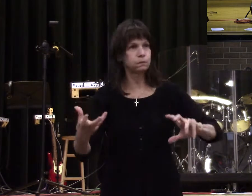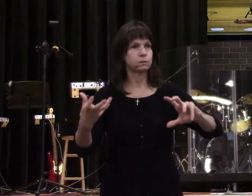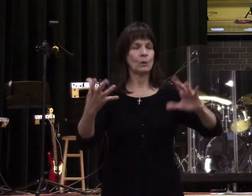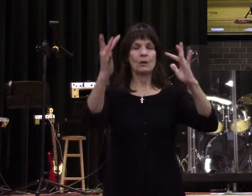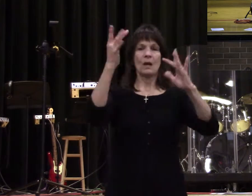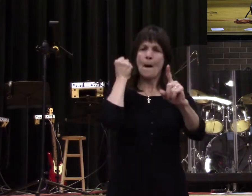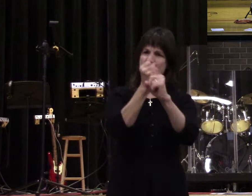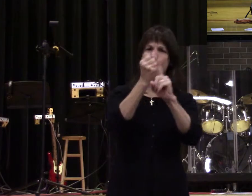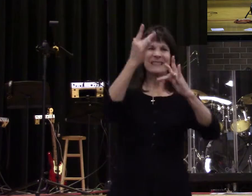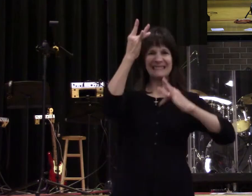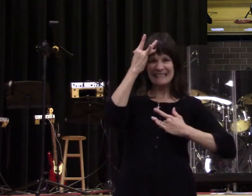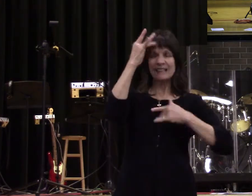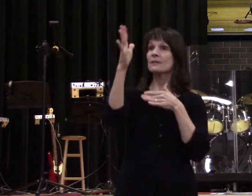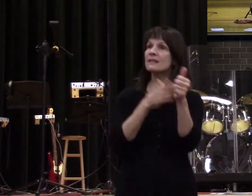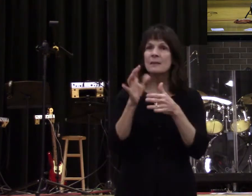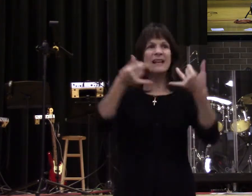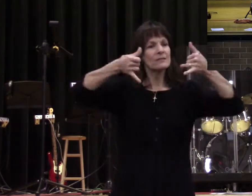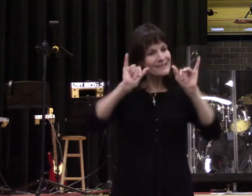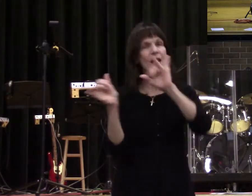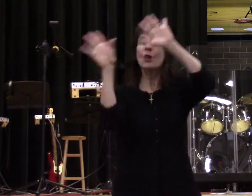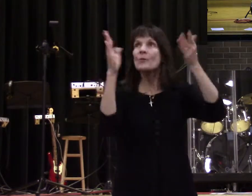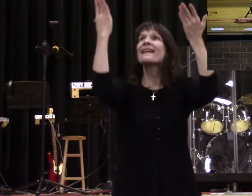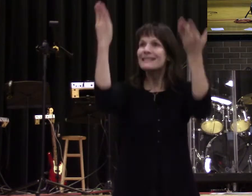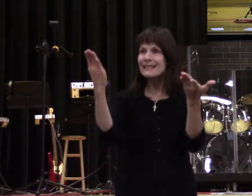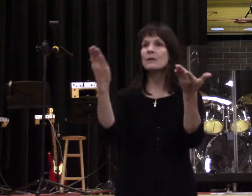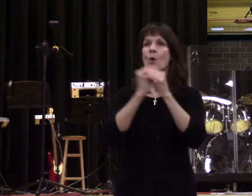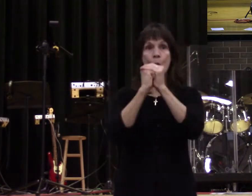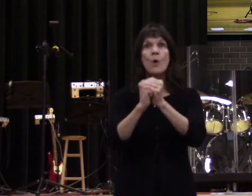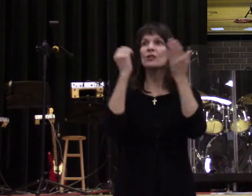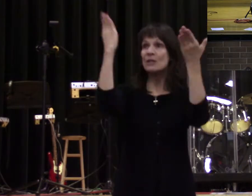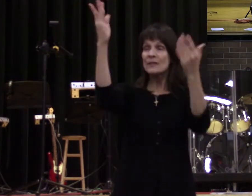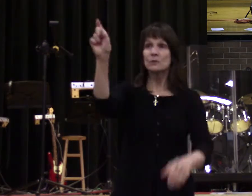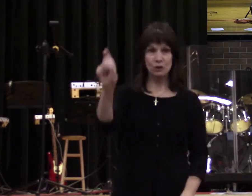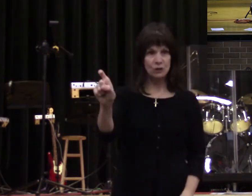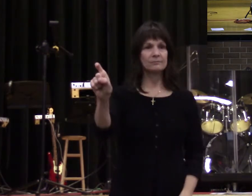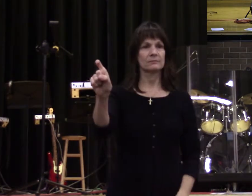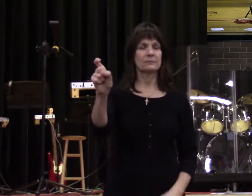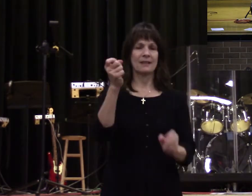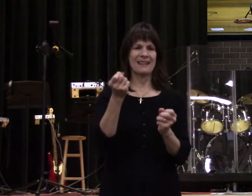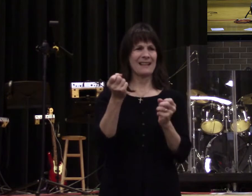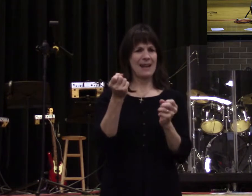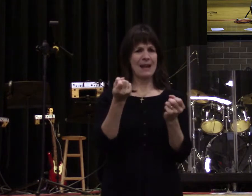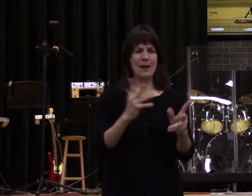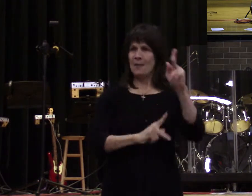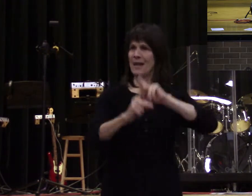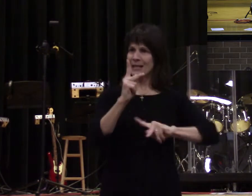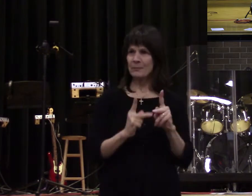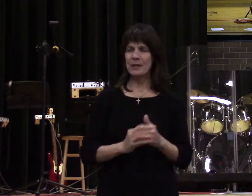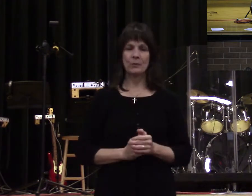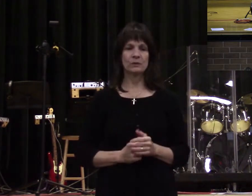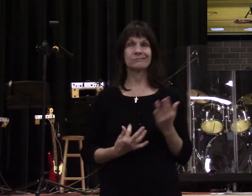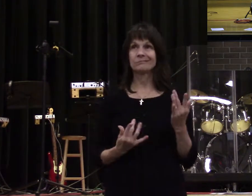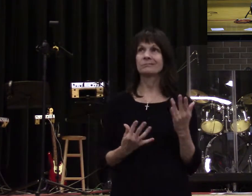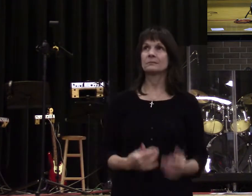if he hasn't saved your soul, come run us to the altar. We'll lead you to Christ right now. Amen. Okay. Many people wait for God to move them,